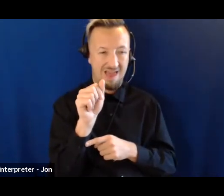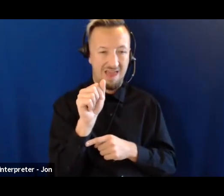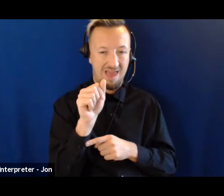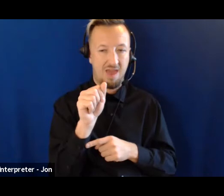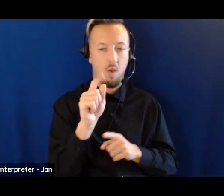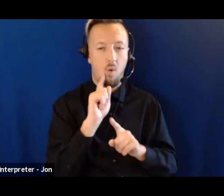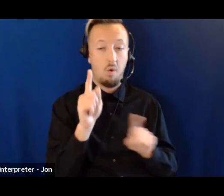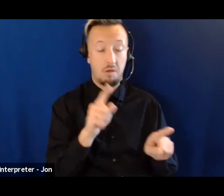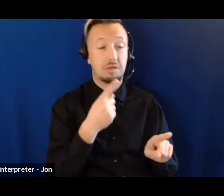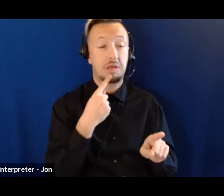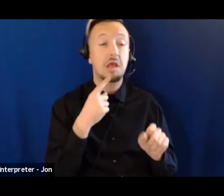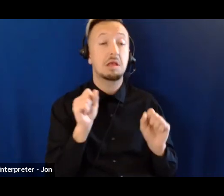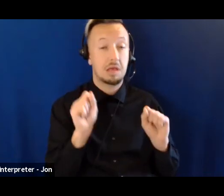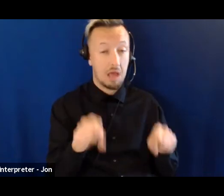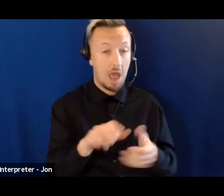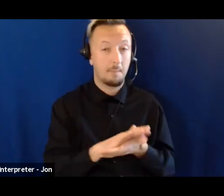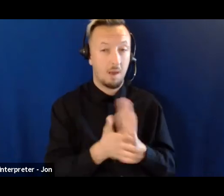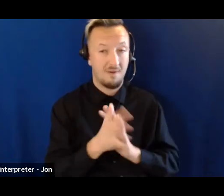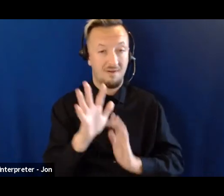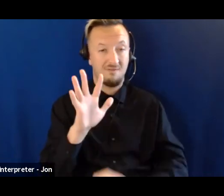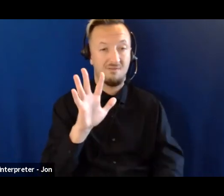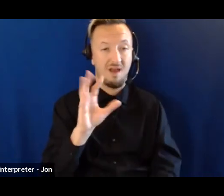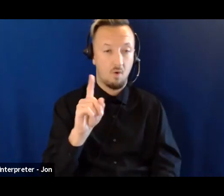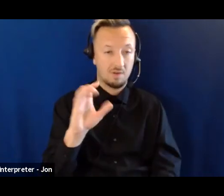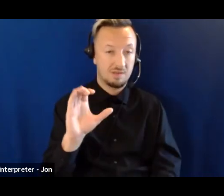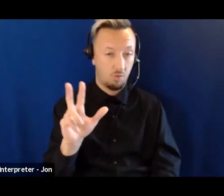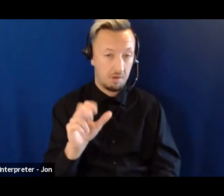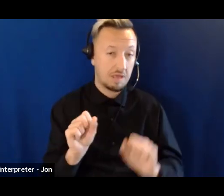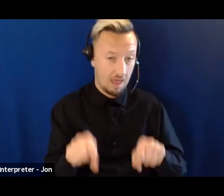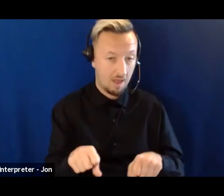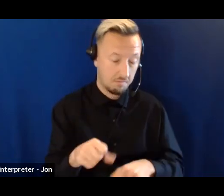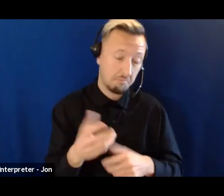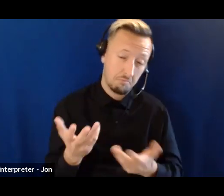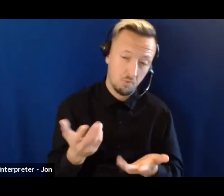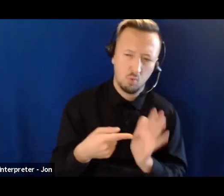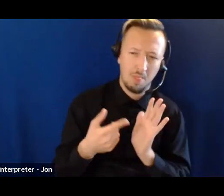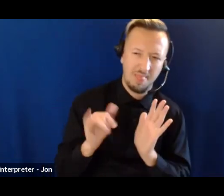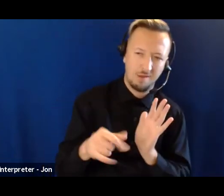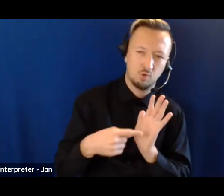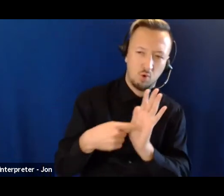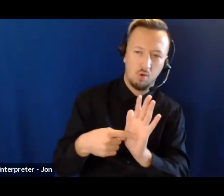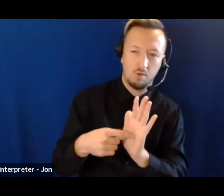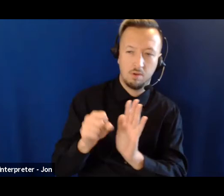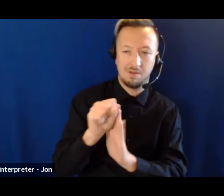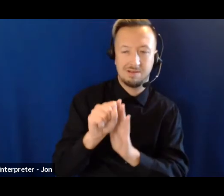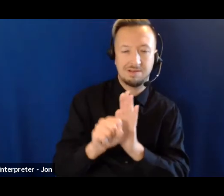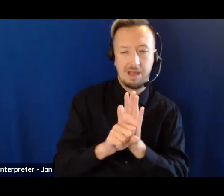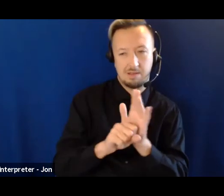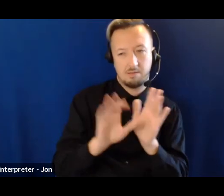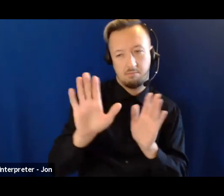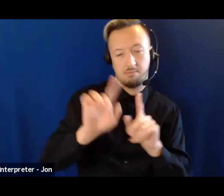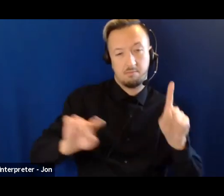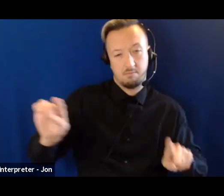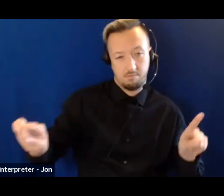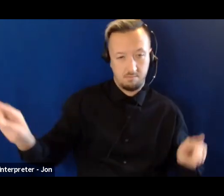a 501c3 if they choose. So that does kind of show you how states are different.